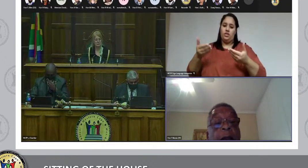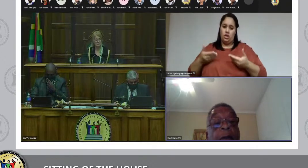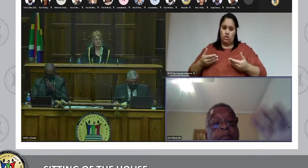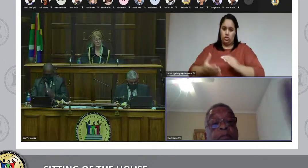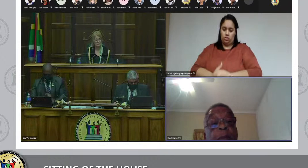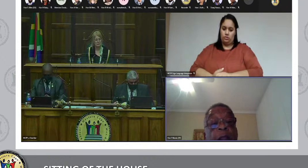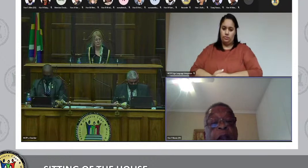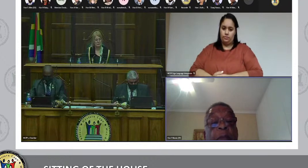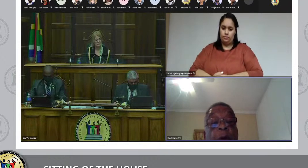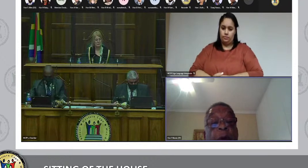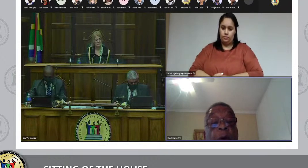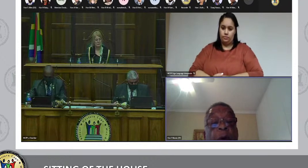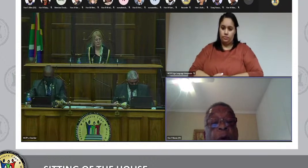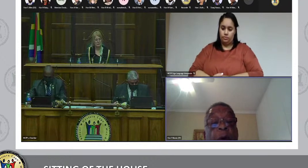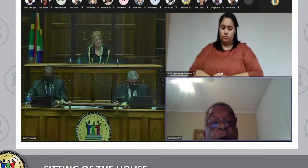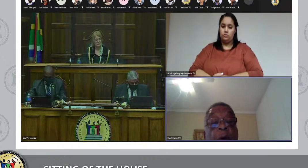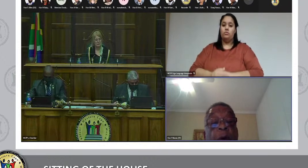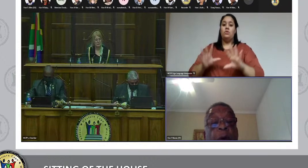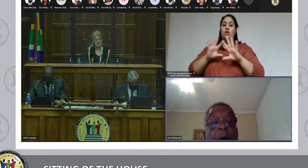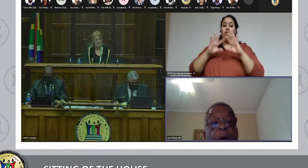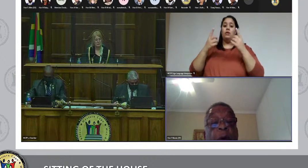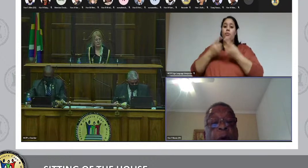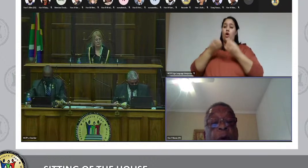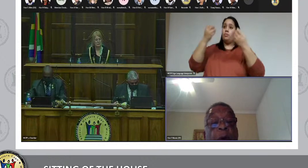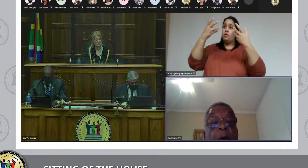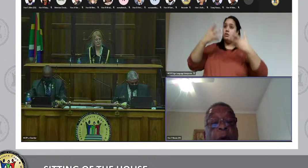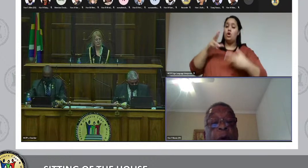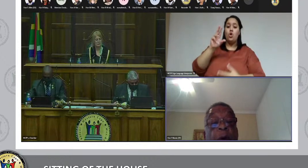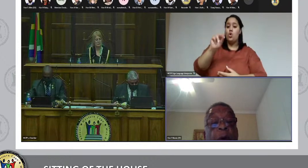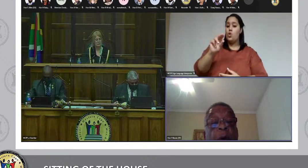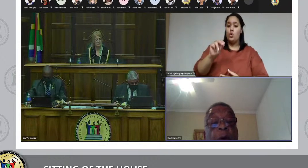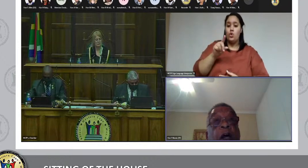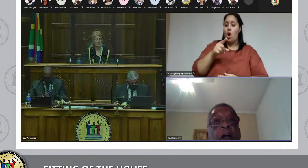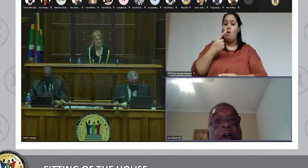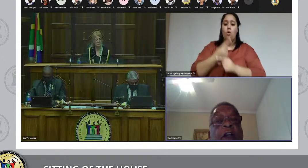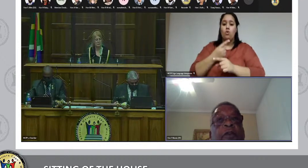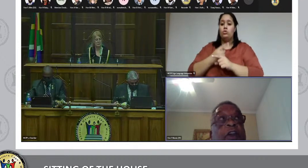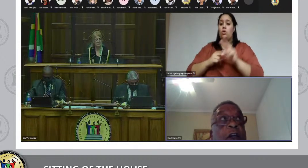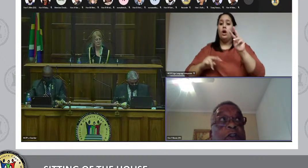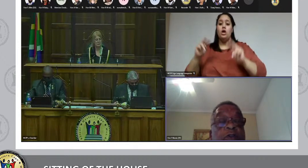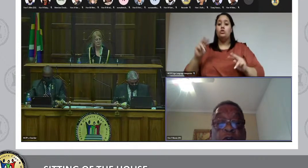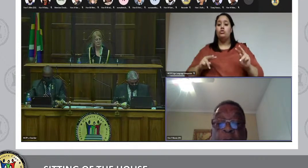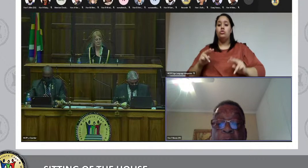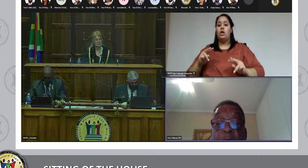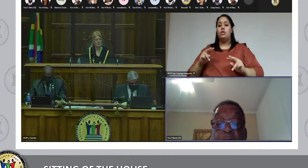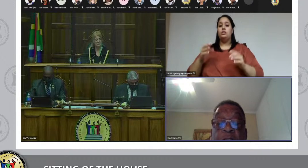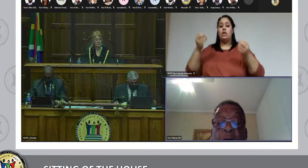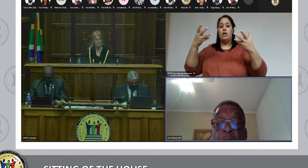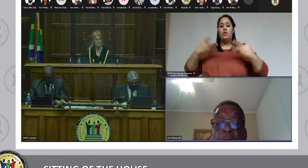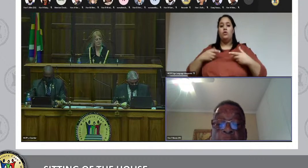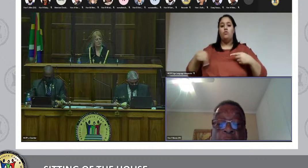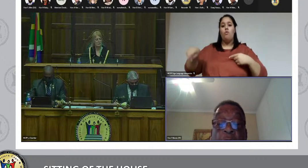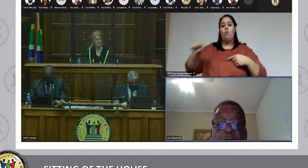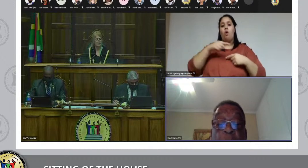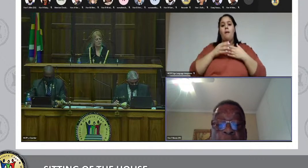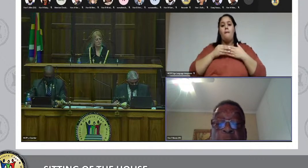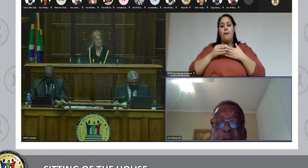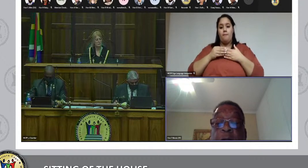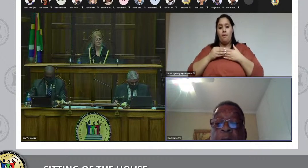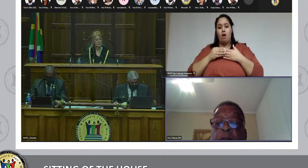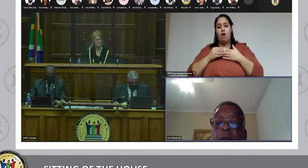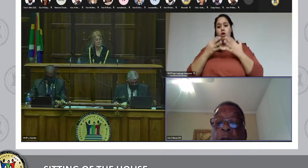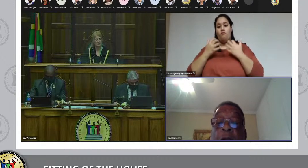And the department said no, it was also addressed, the invitation, to members